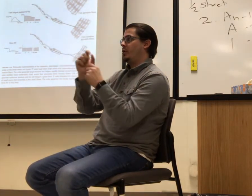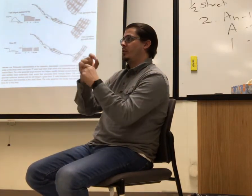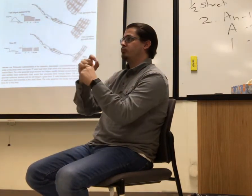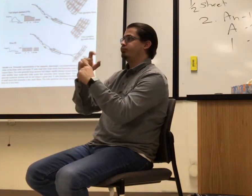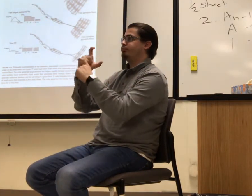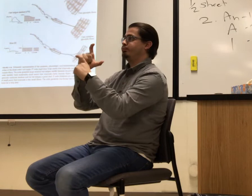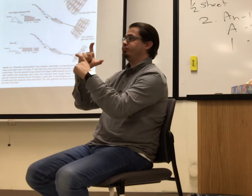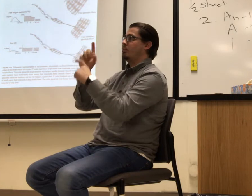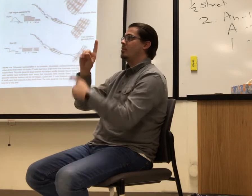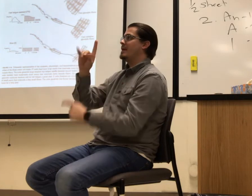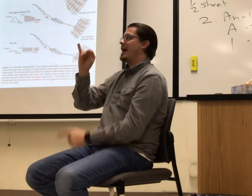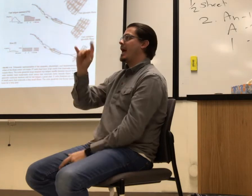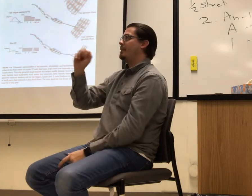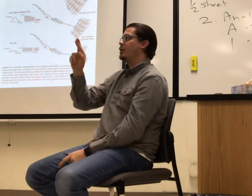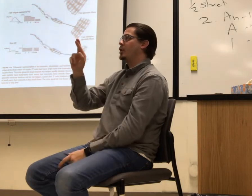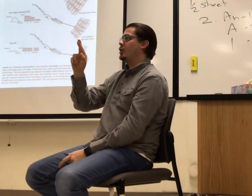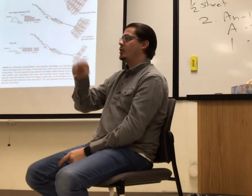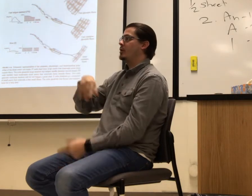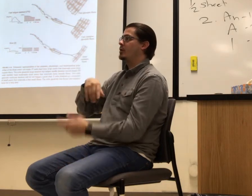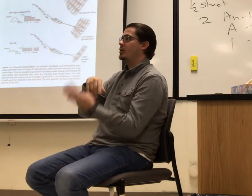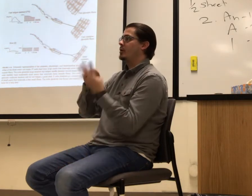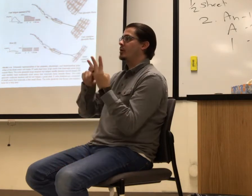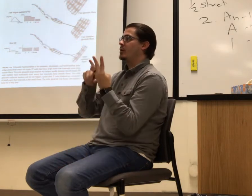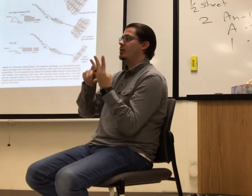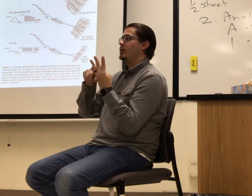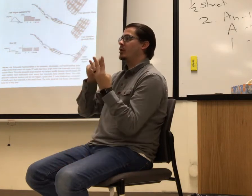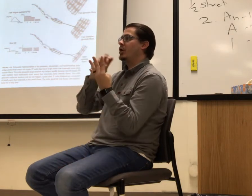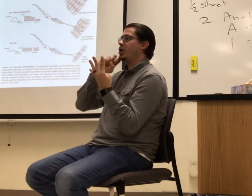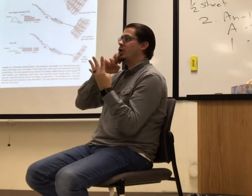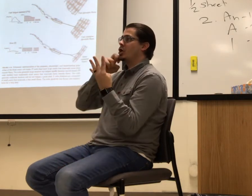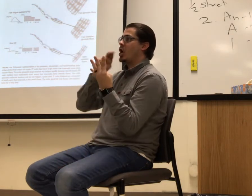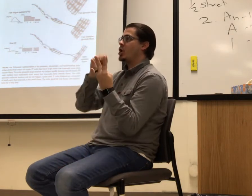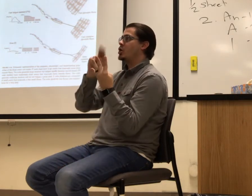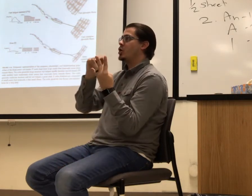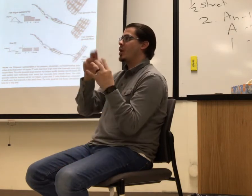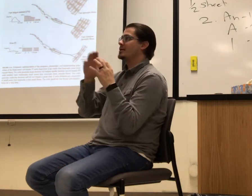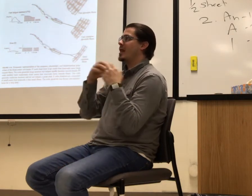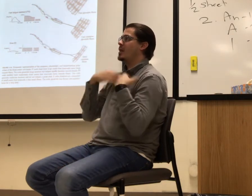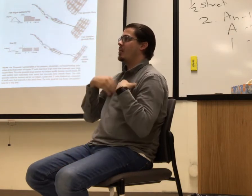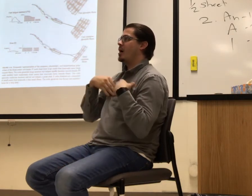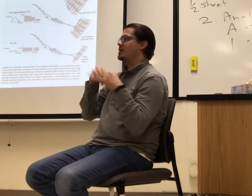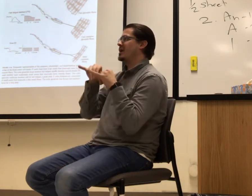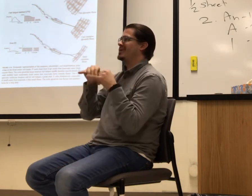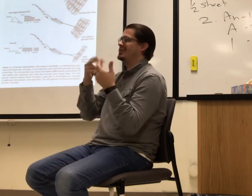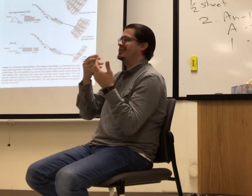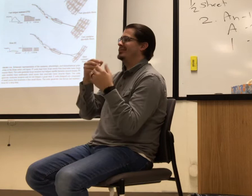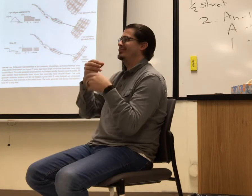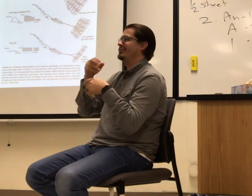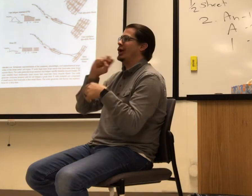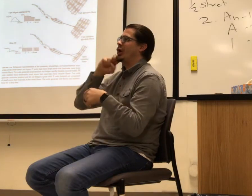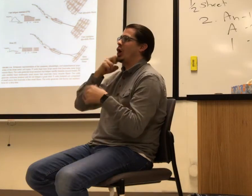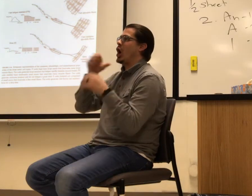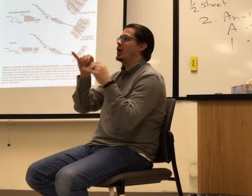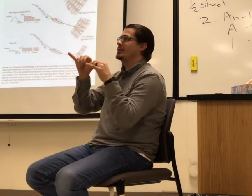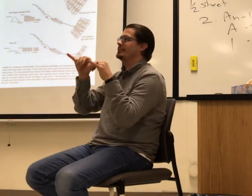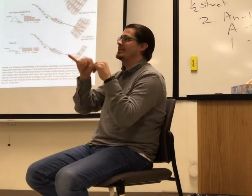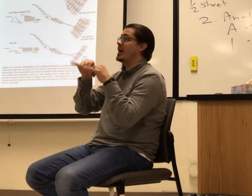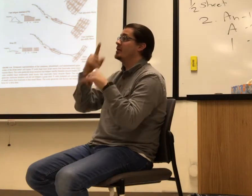Diameter. Neuron cell body size. I'll just say neuron size.